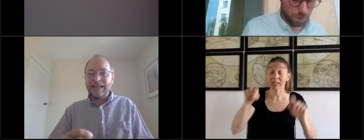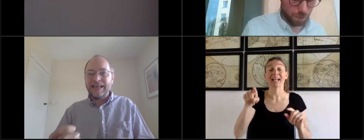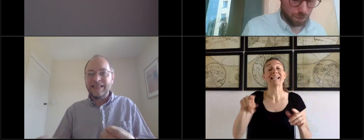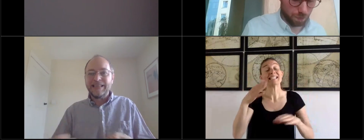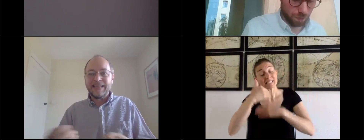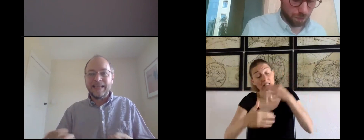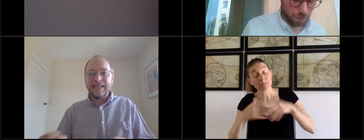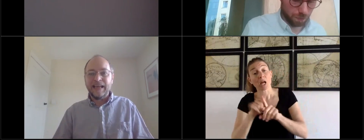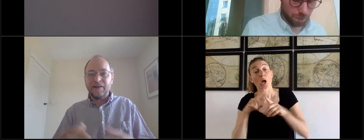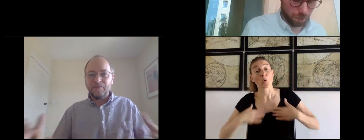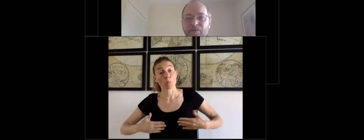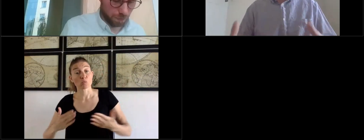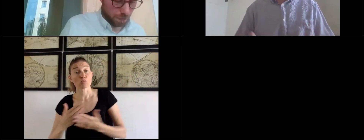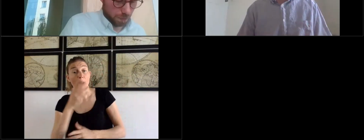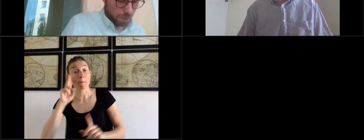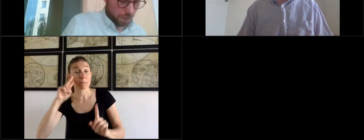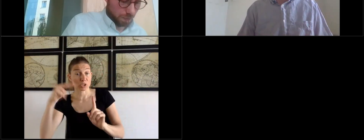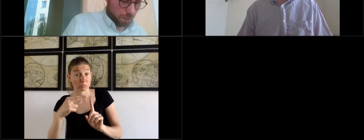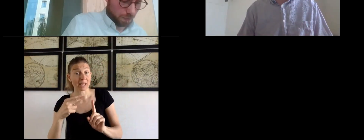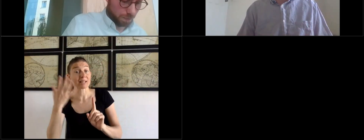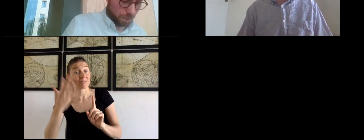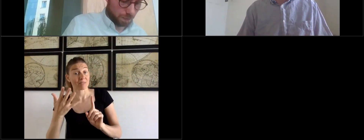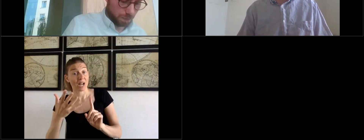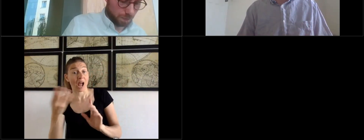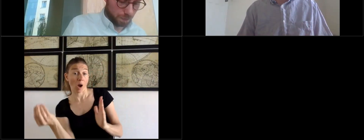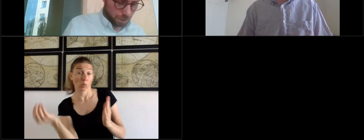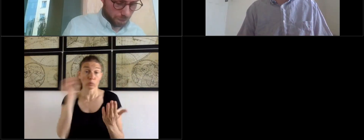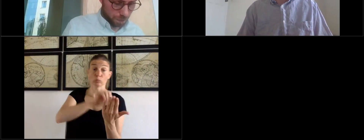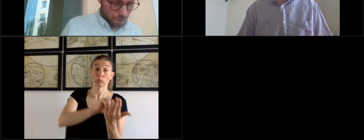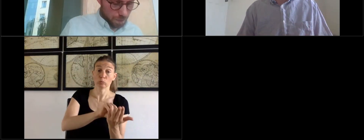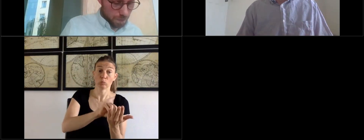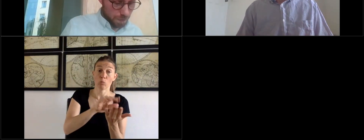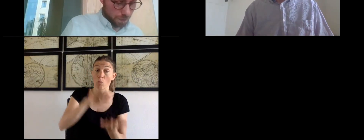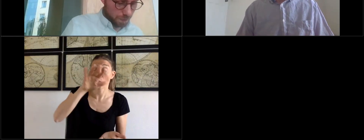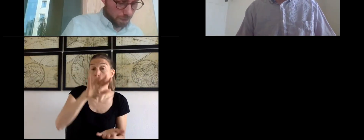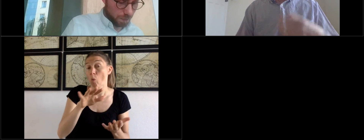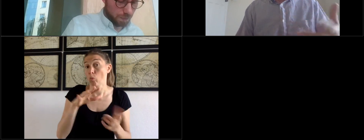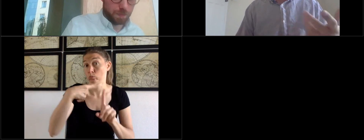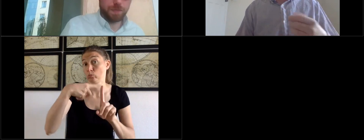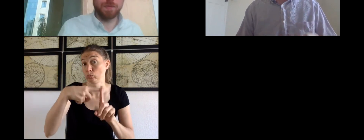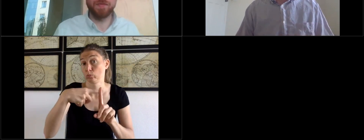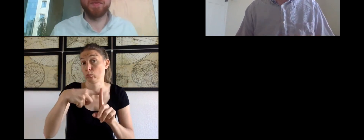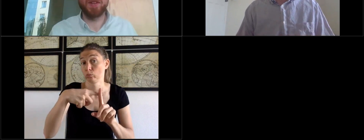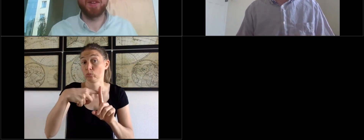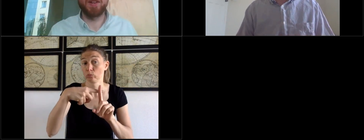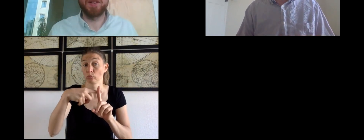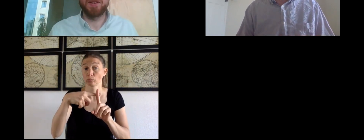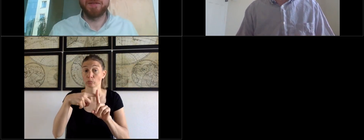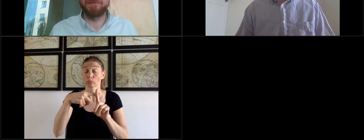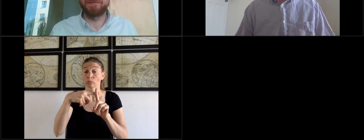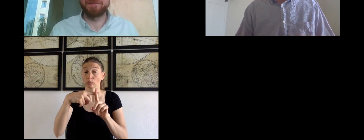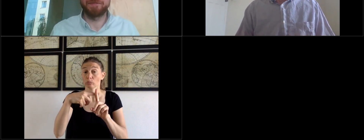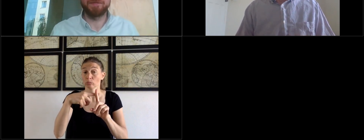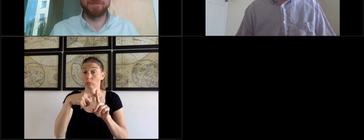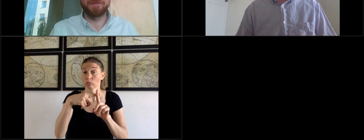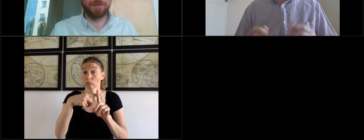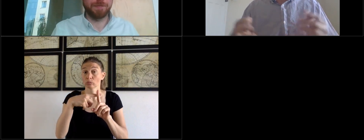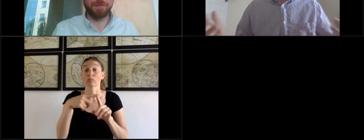you know, into the framing of the assessments process, and certainly the training of staff.